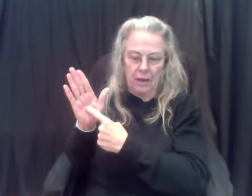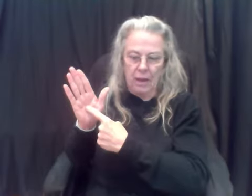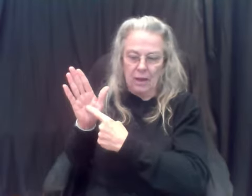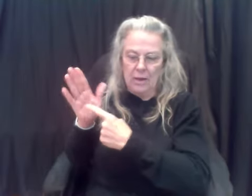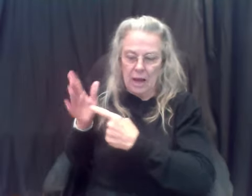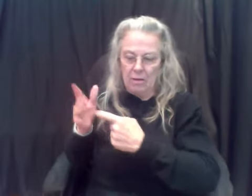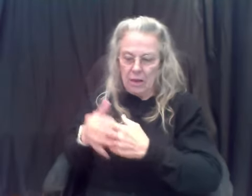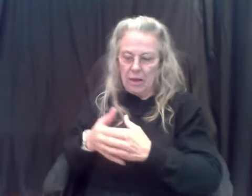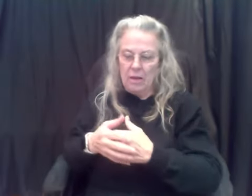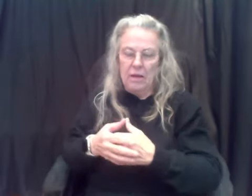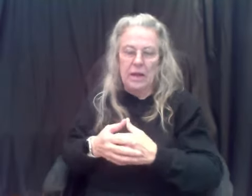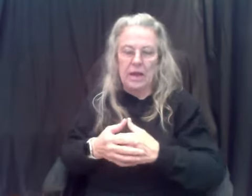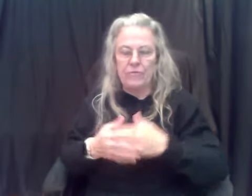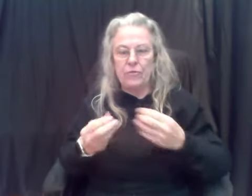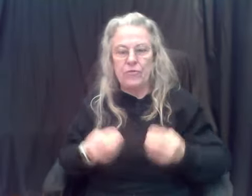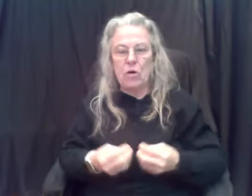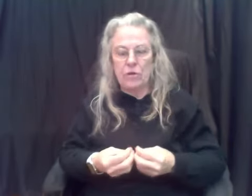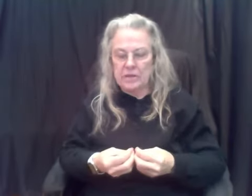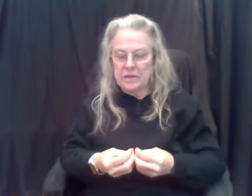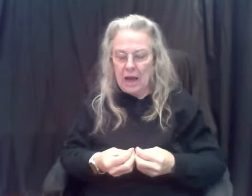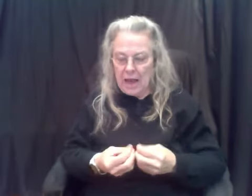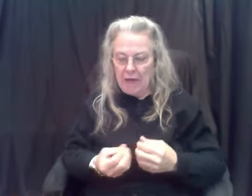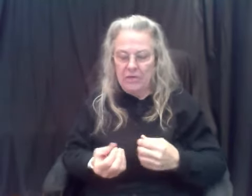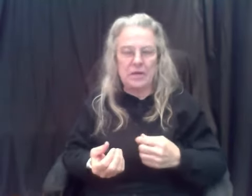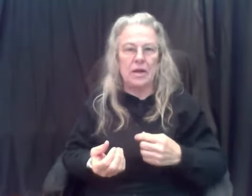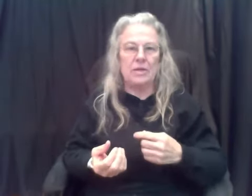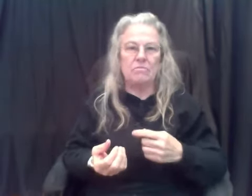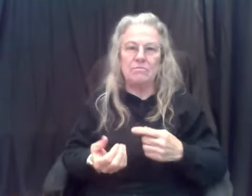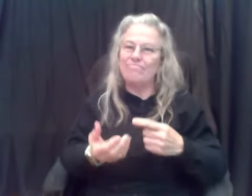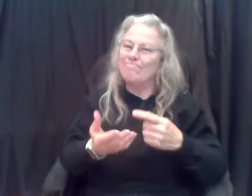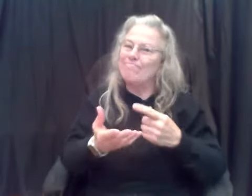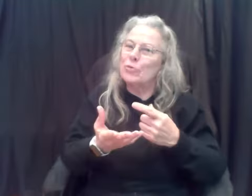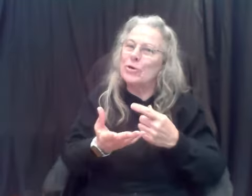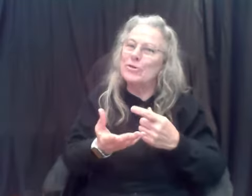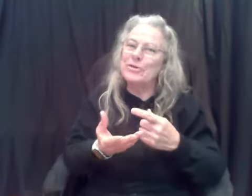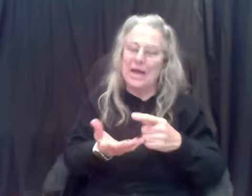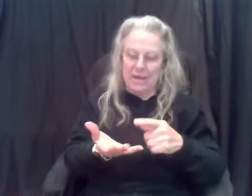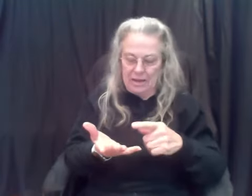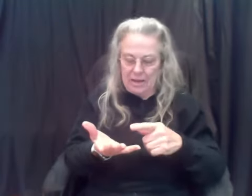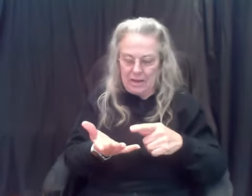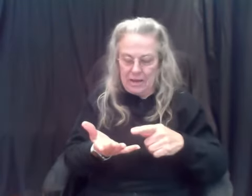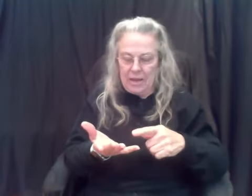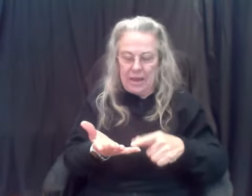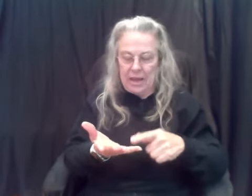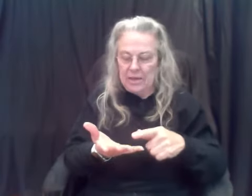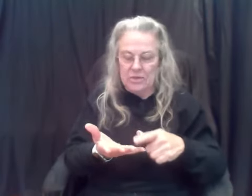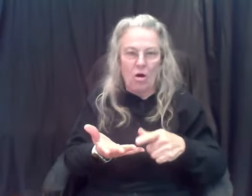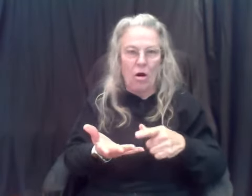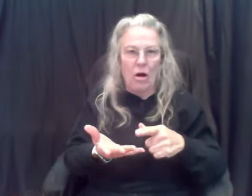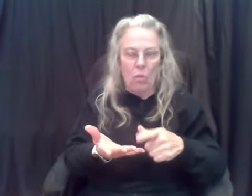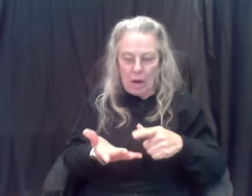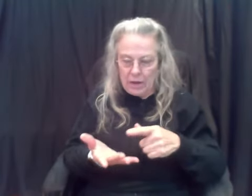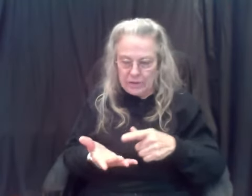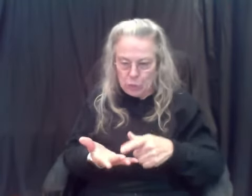now if you've noticed I haven't done words like is our was were